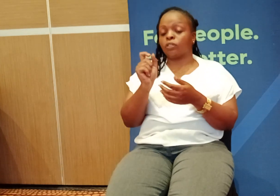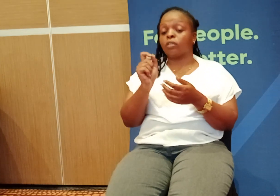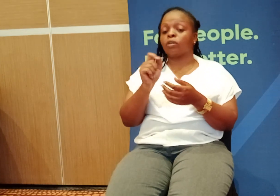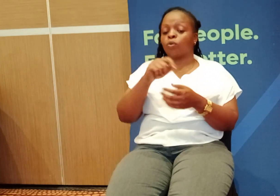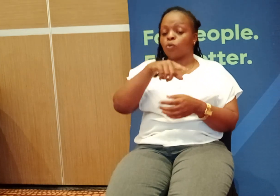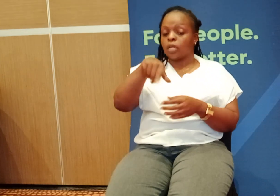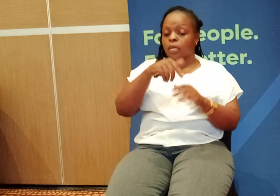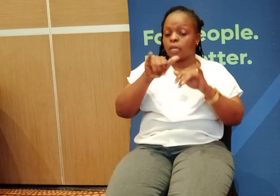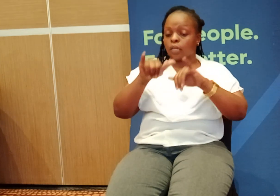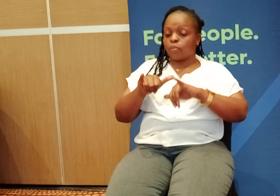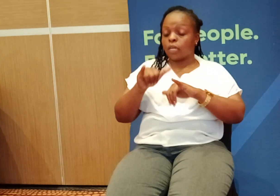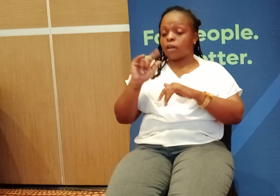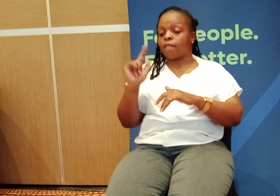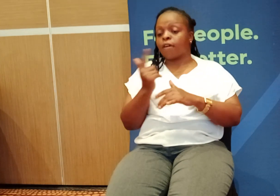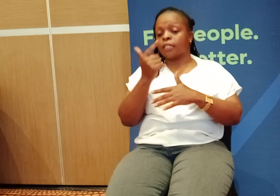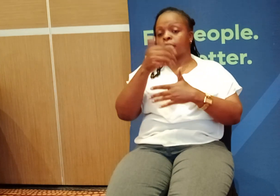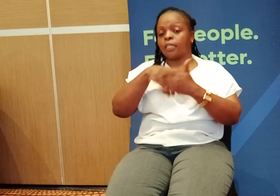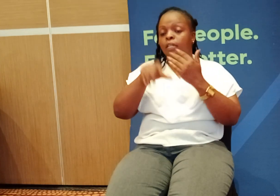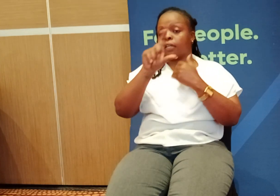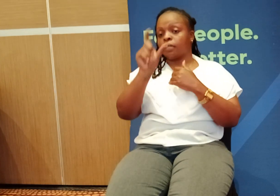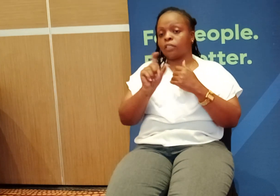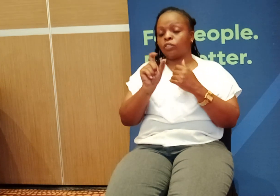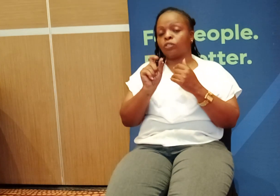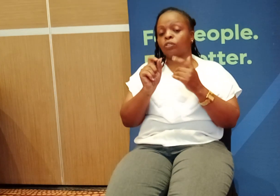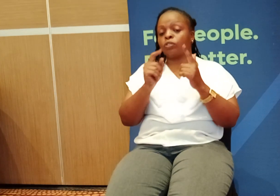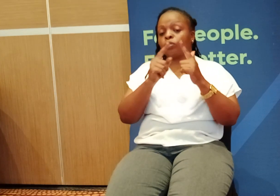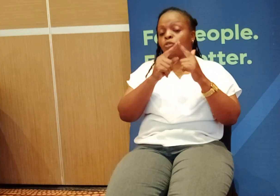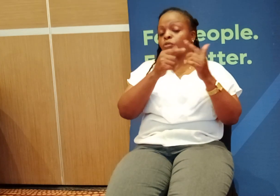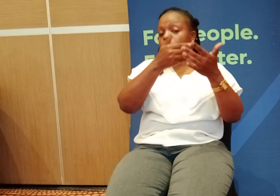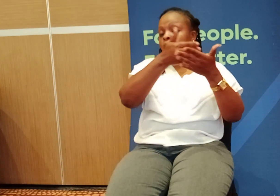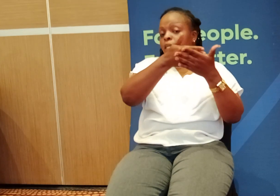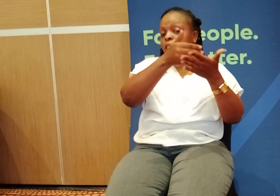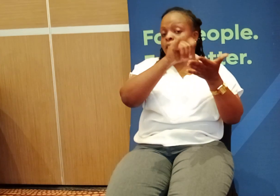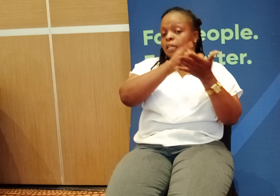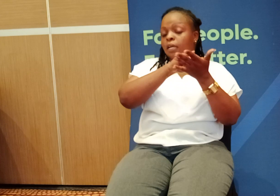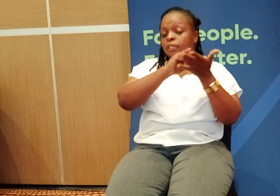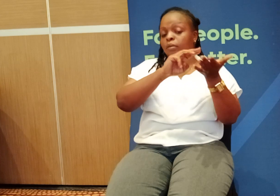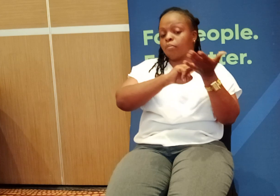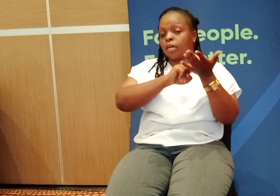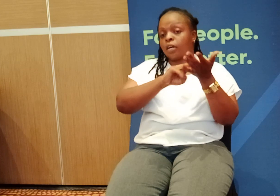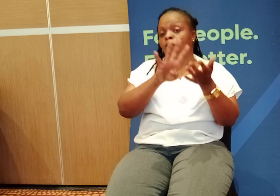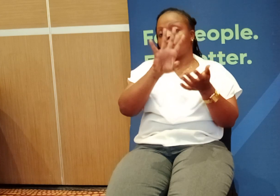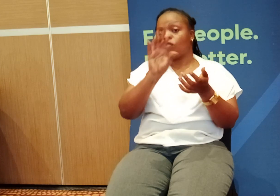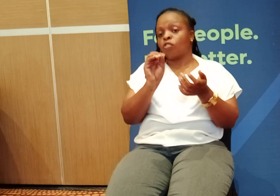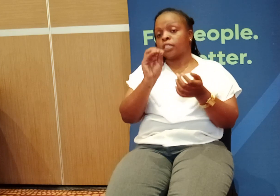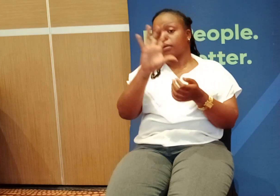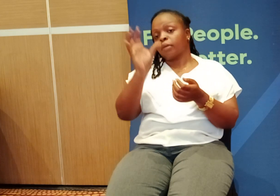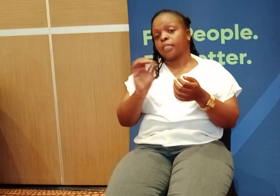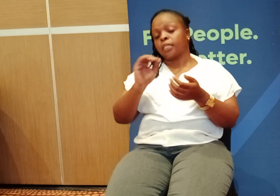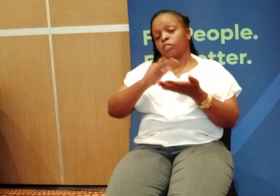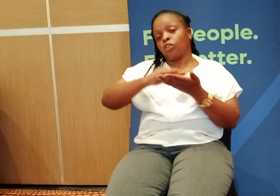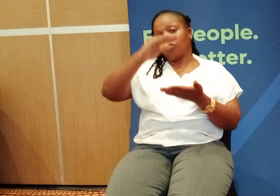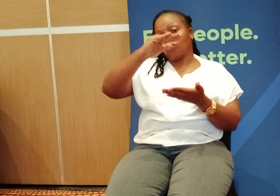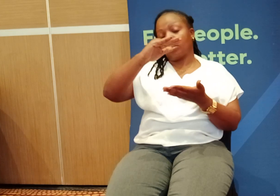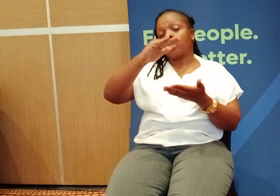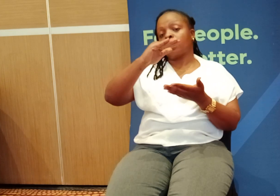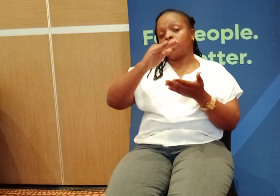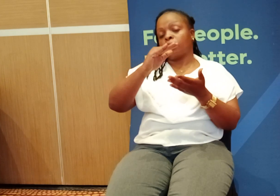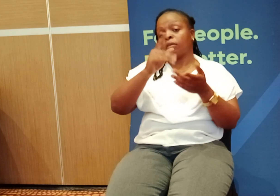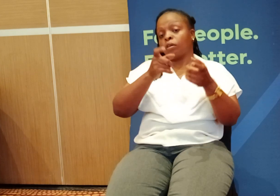remain first in the region to hit that mark. It was a 40% growth, largely driven by